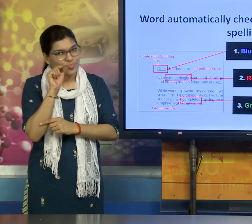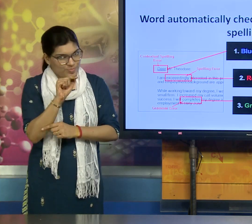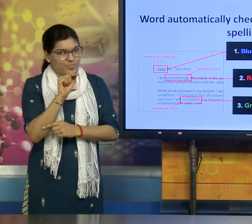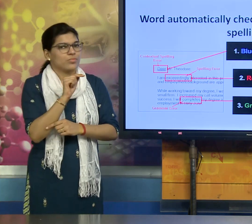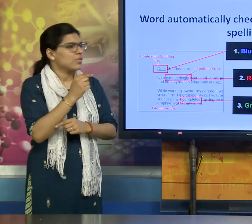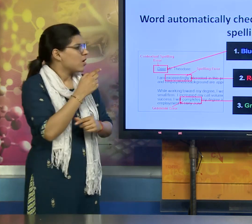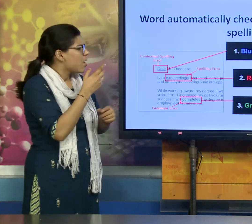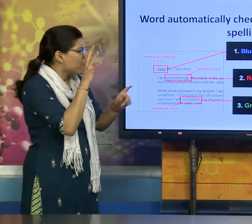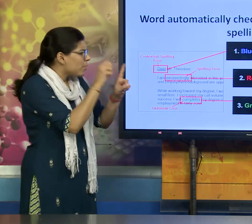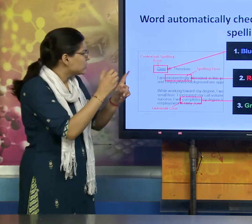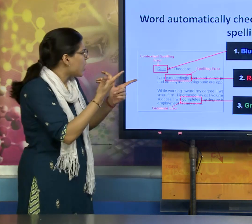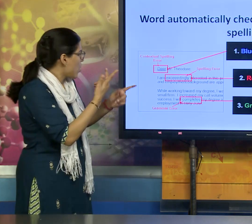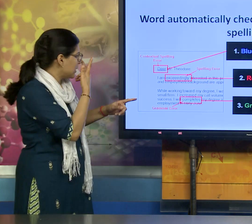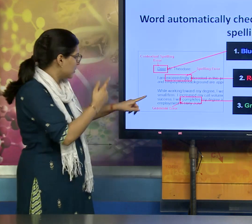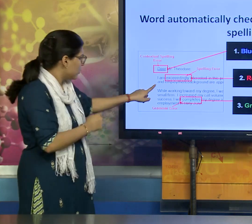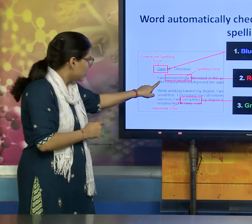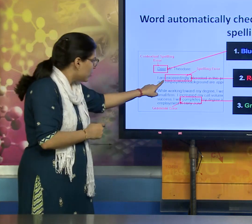When the word